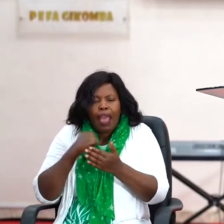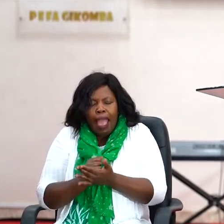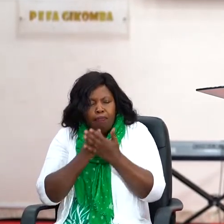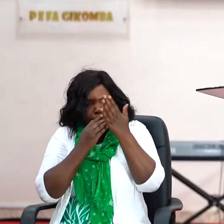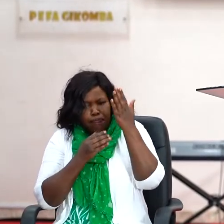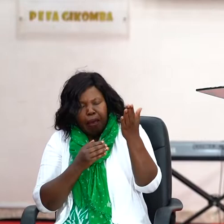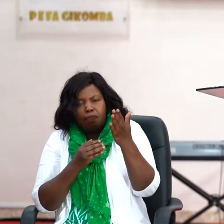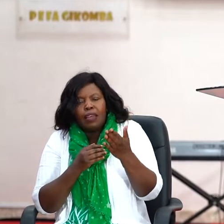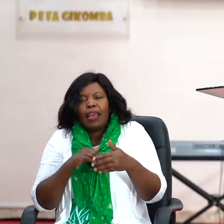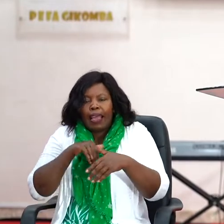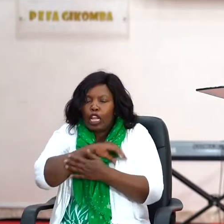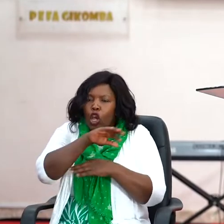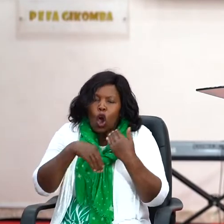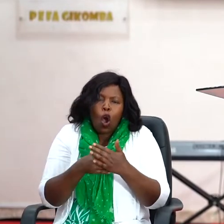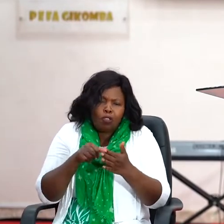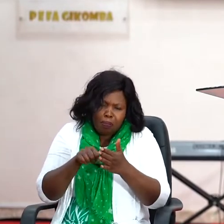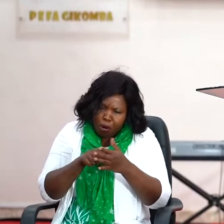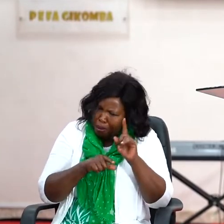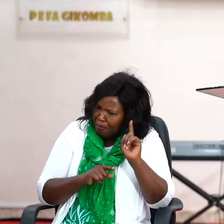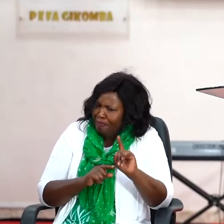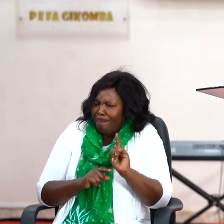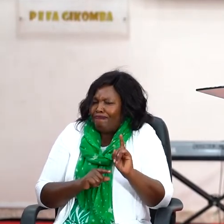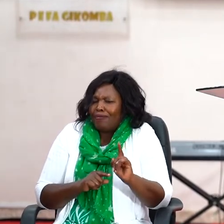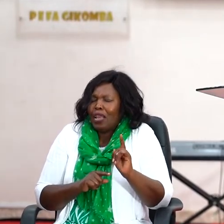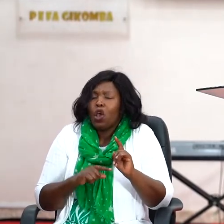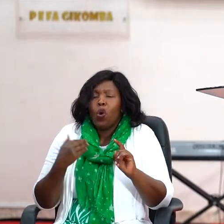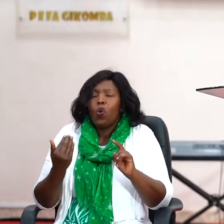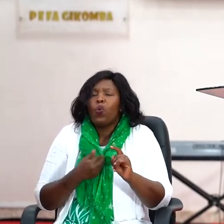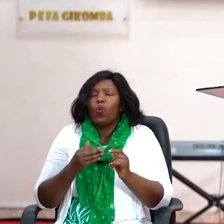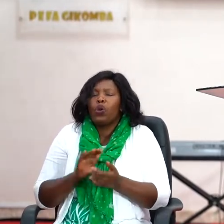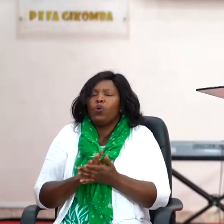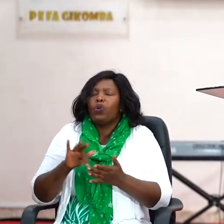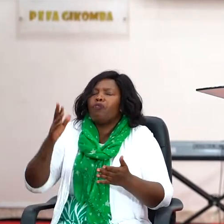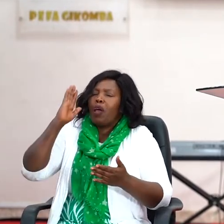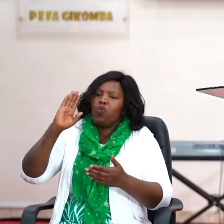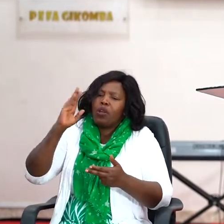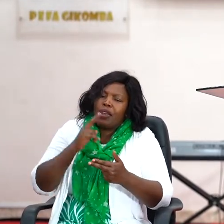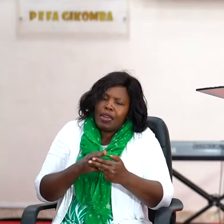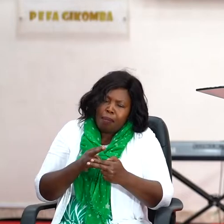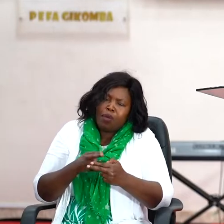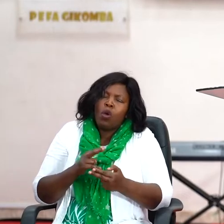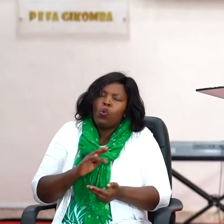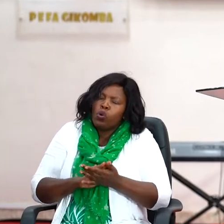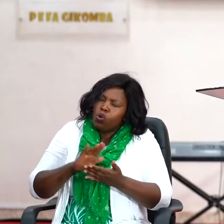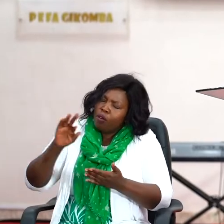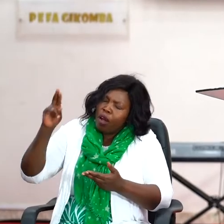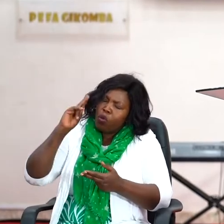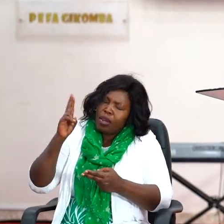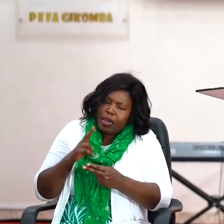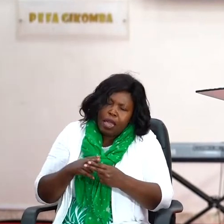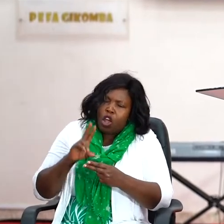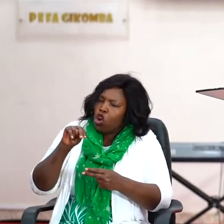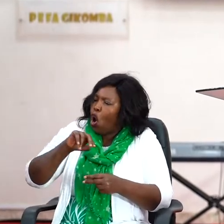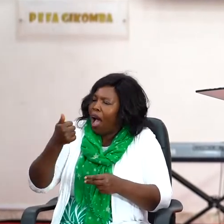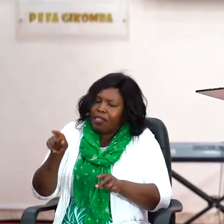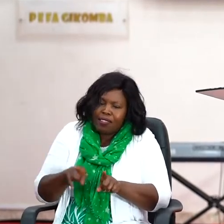in this whole issue in the name of Jesus. We magnify your name. We exalt you, Jesus. There is no